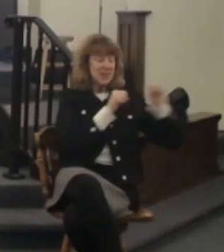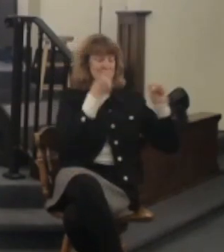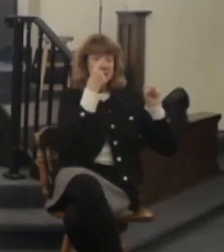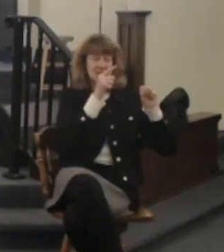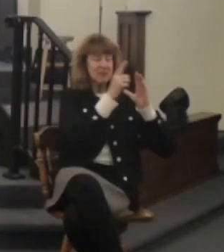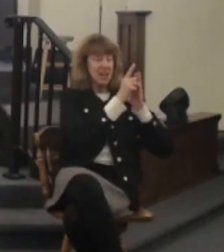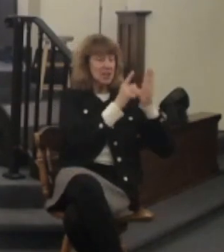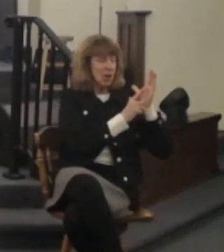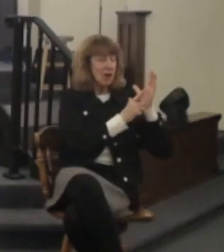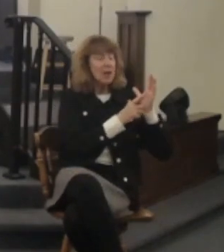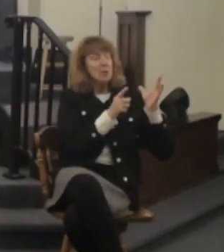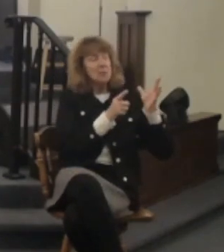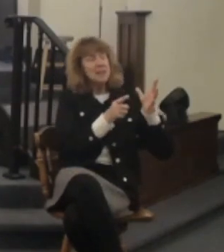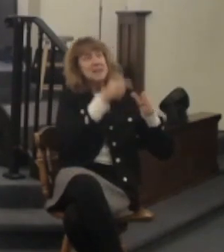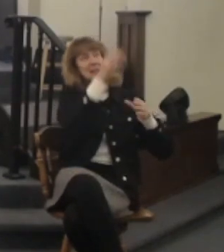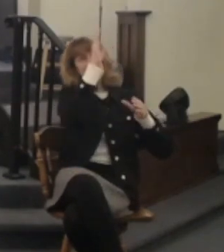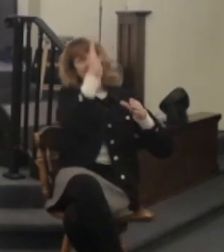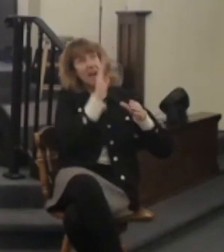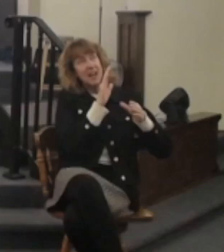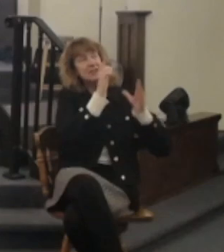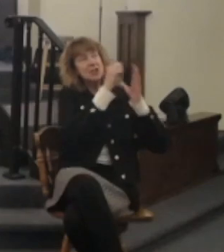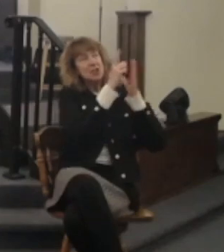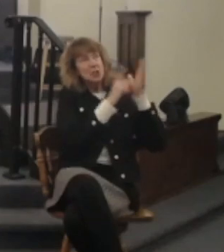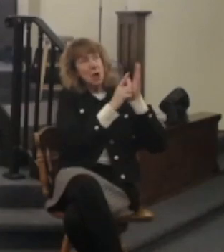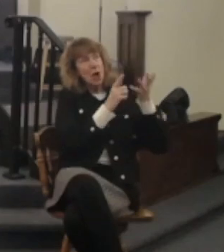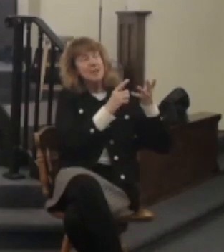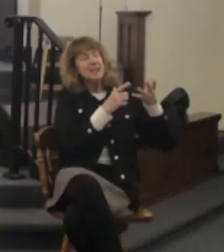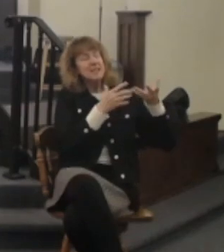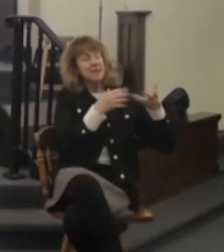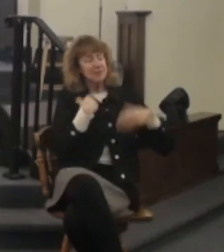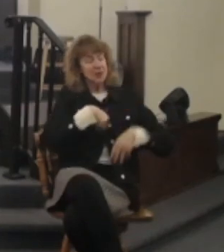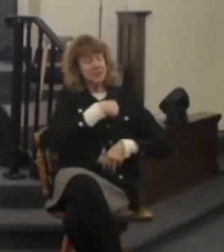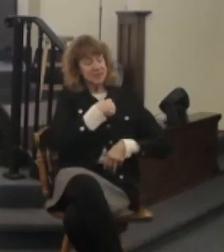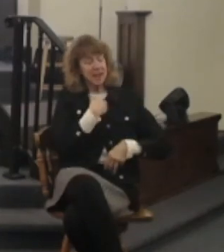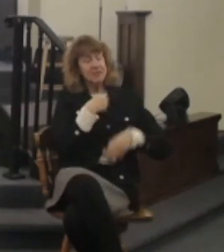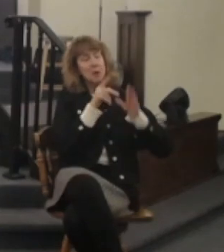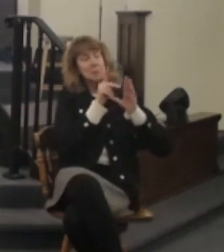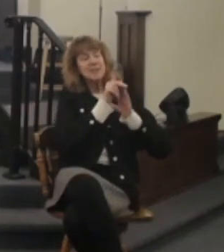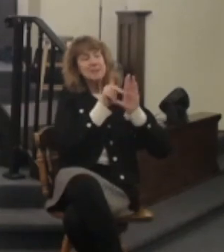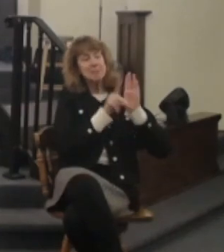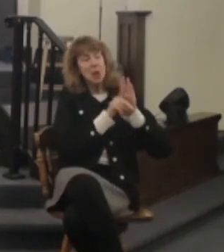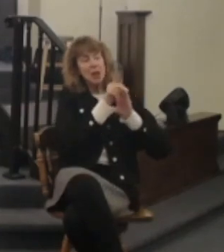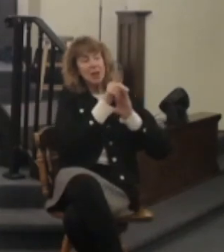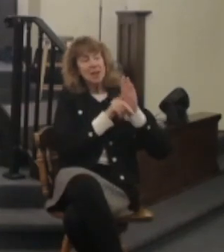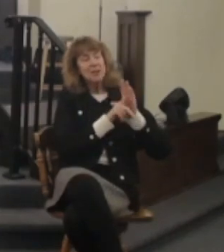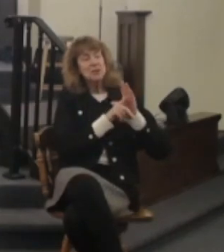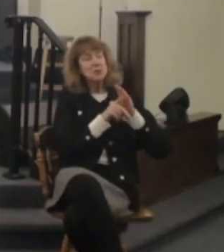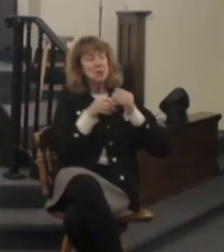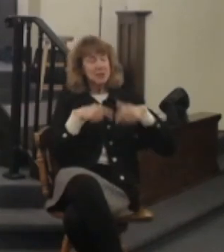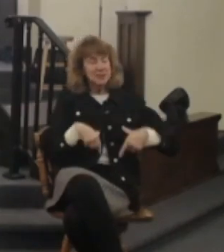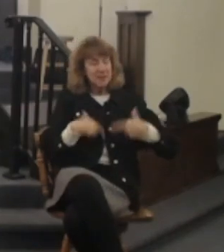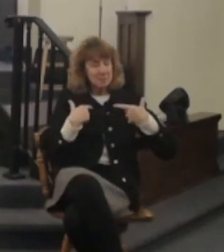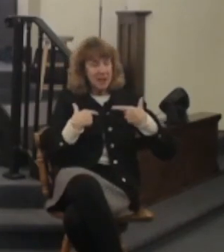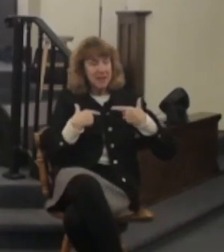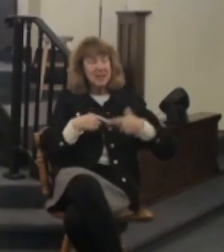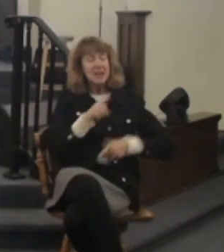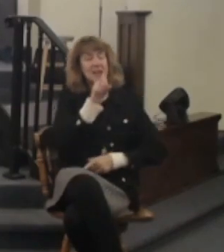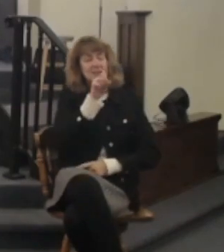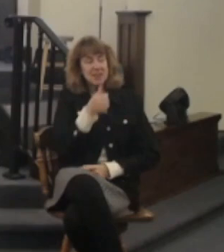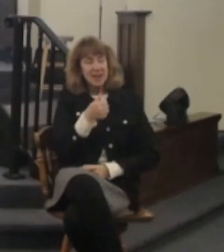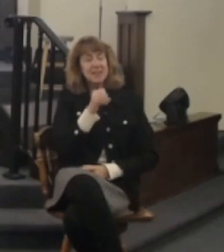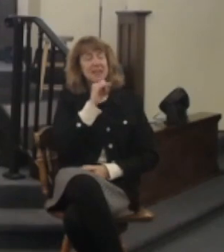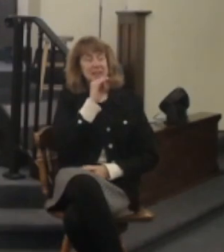it's a principle. It's an ordinary principle with God. So that's number one. Number two, tithing